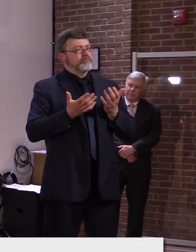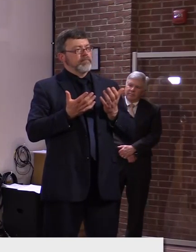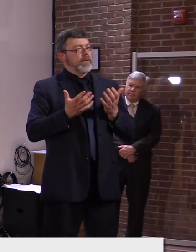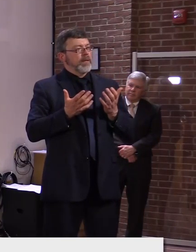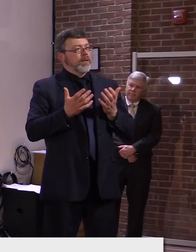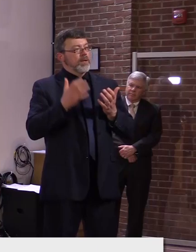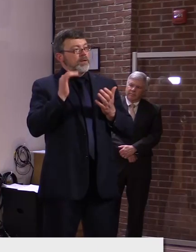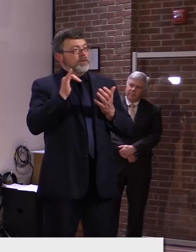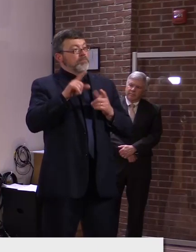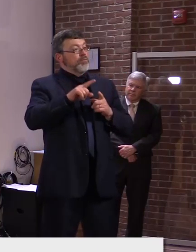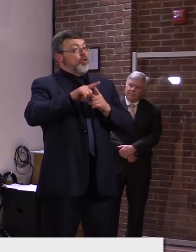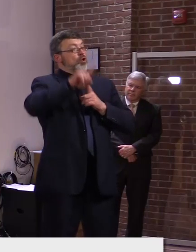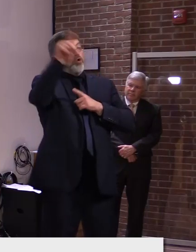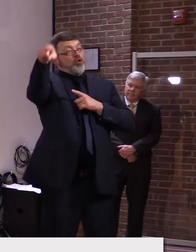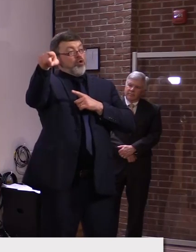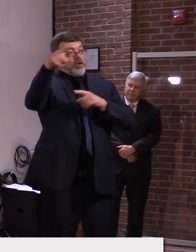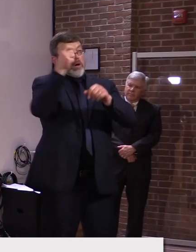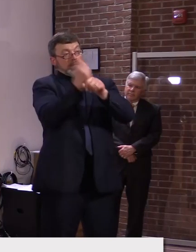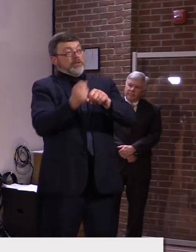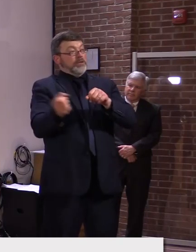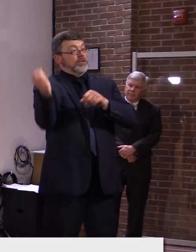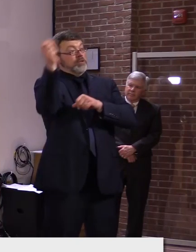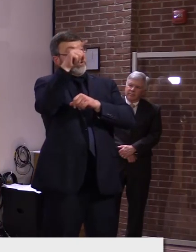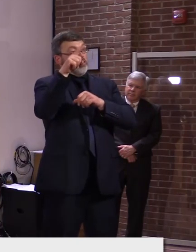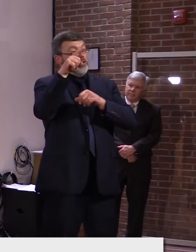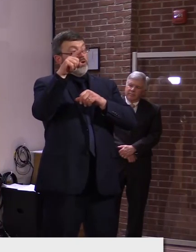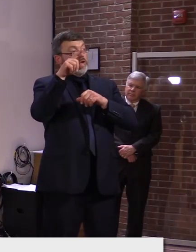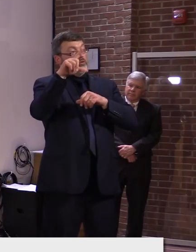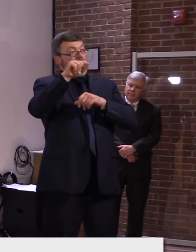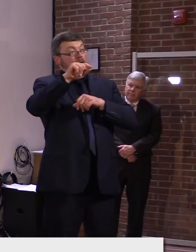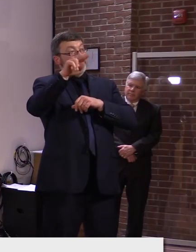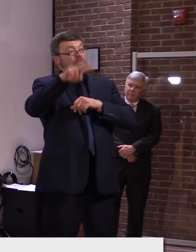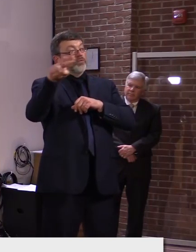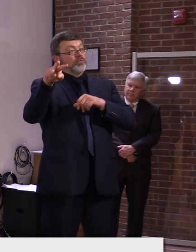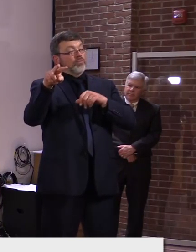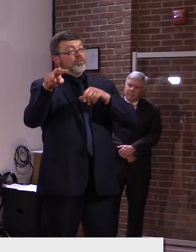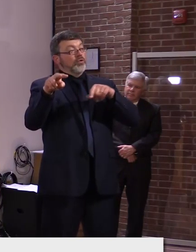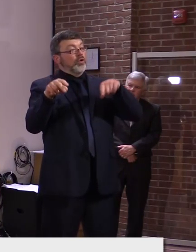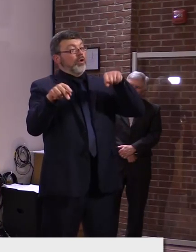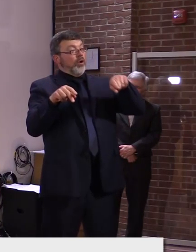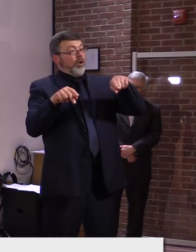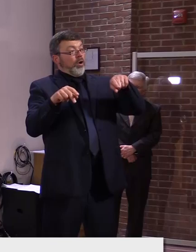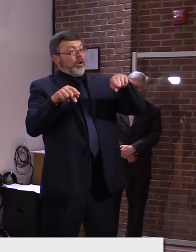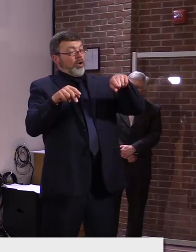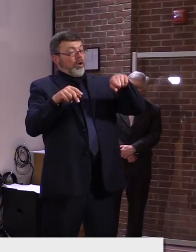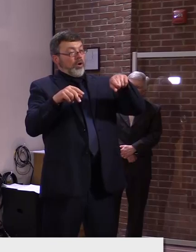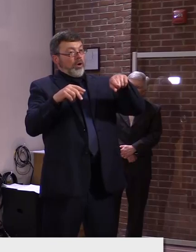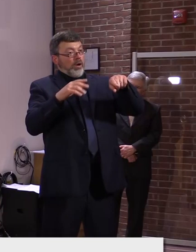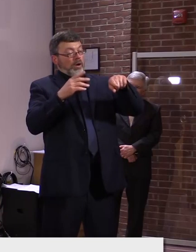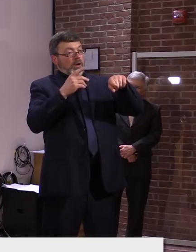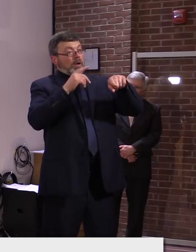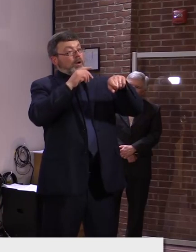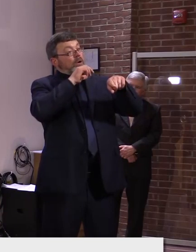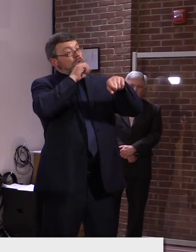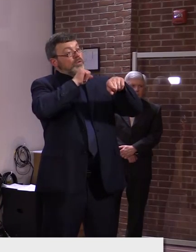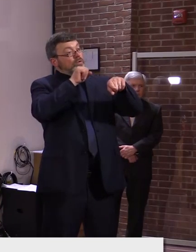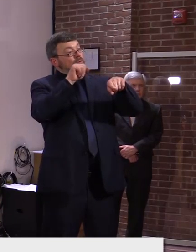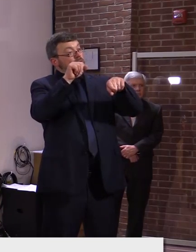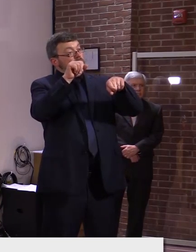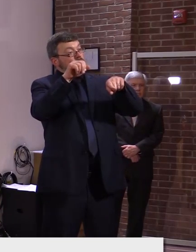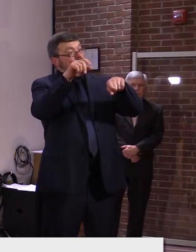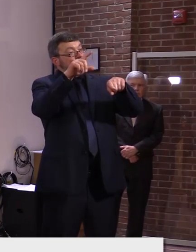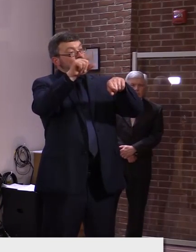that we've done enough collectively, the executive branch, judicial branch, legislative branch, to prepare us for this moment.